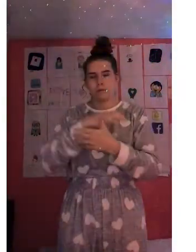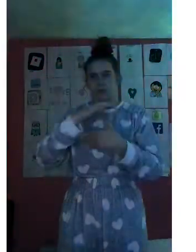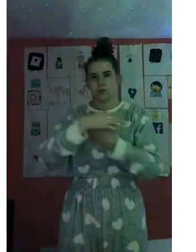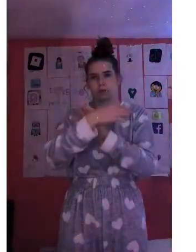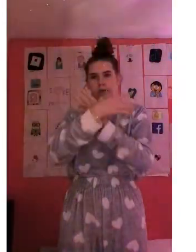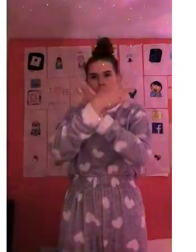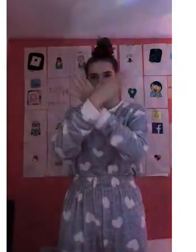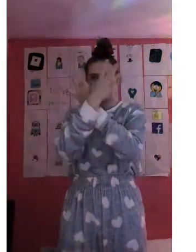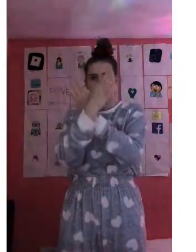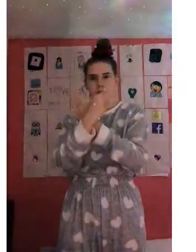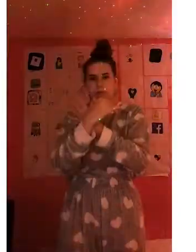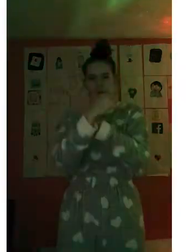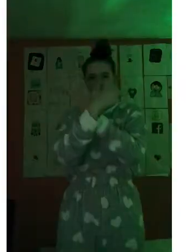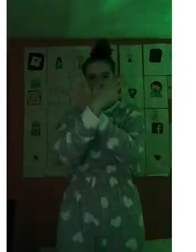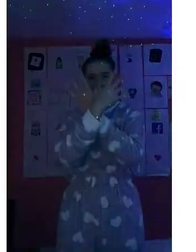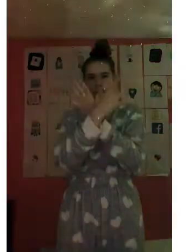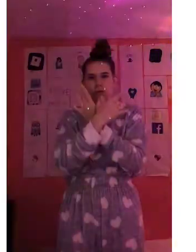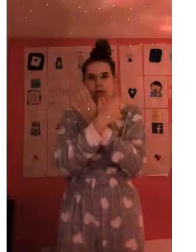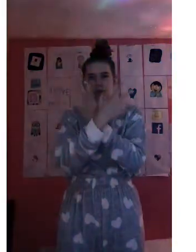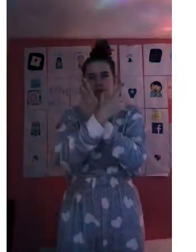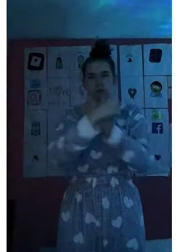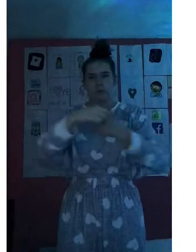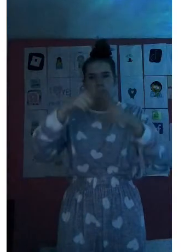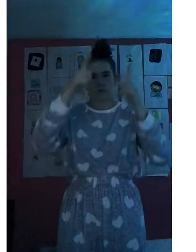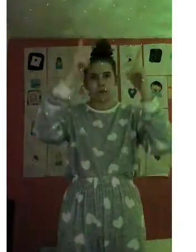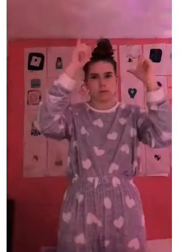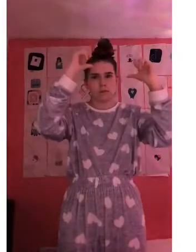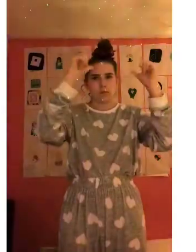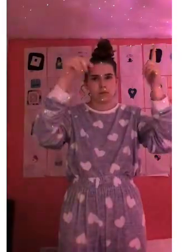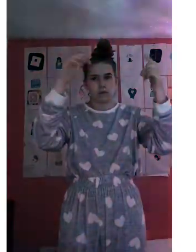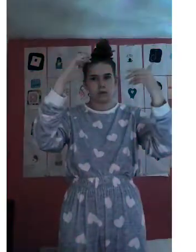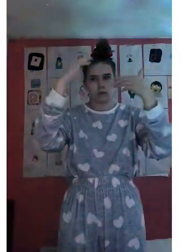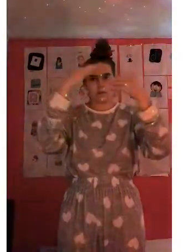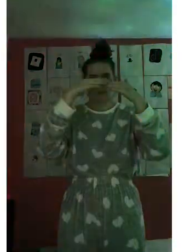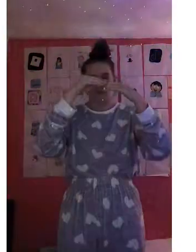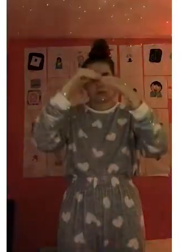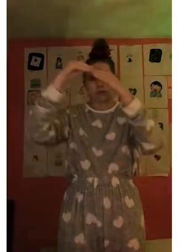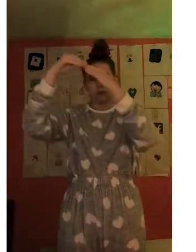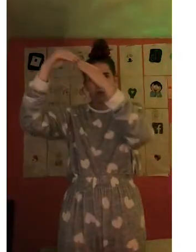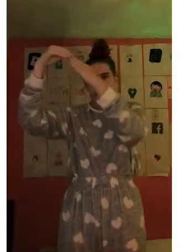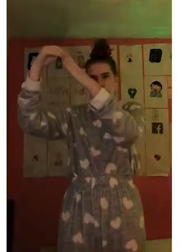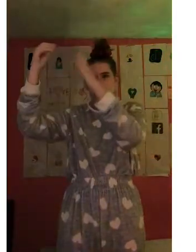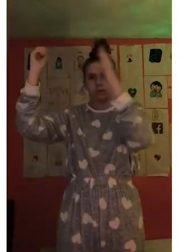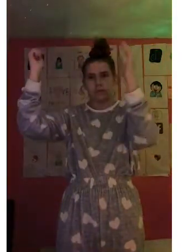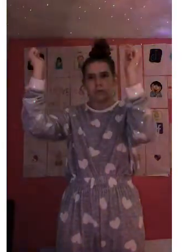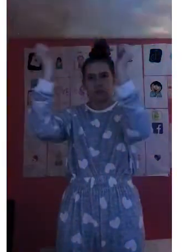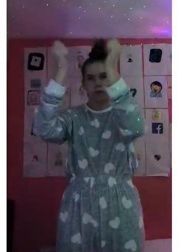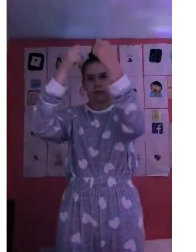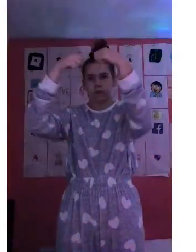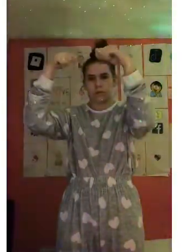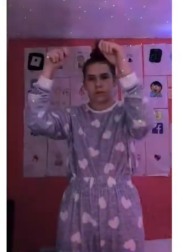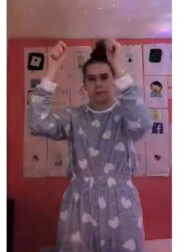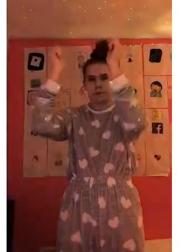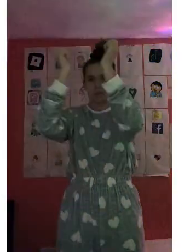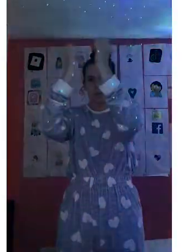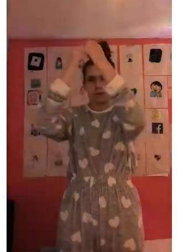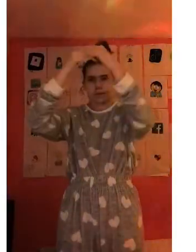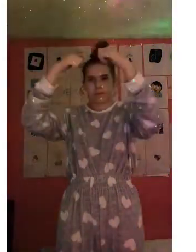wings as you go And when God takes you back, He'll say hallelujah You're